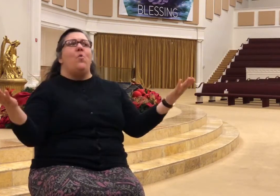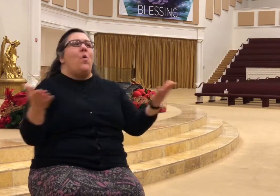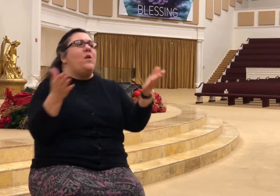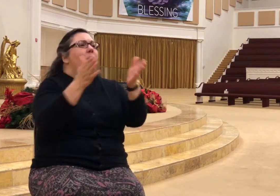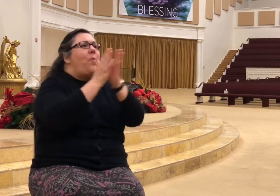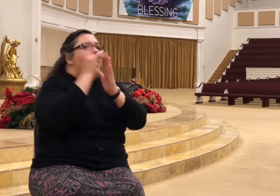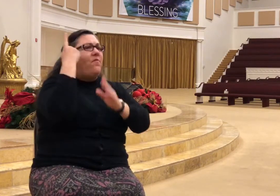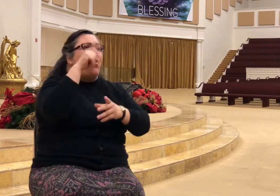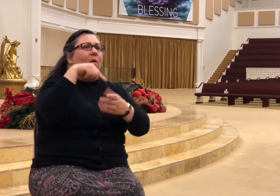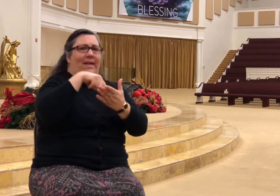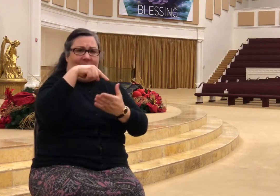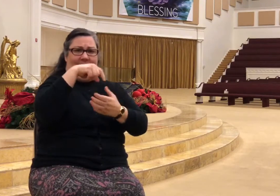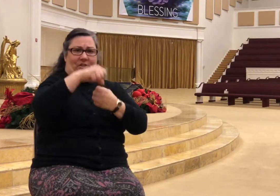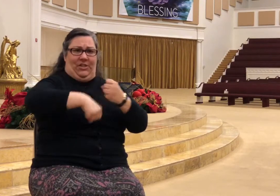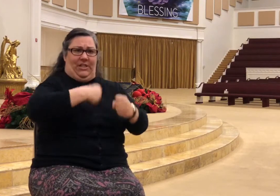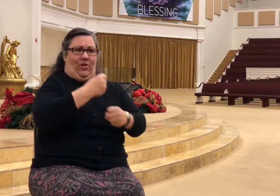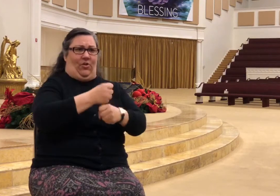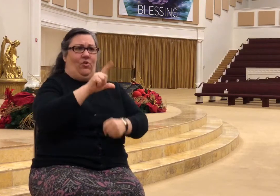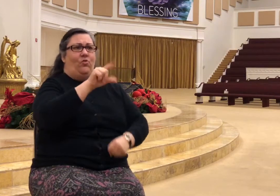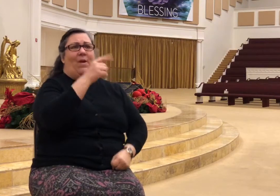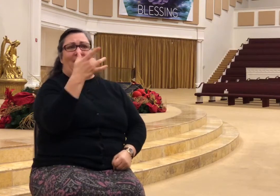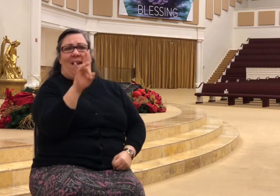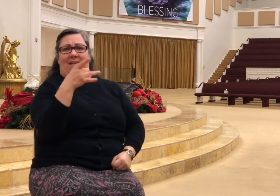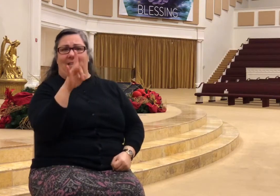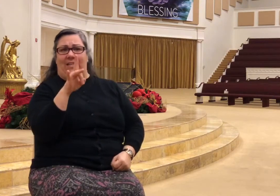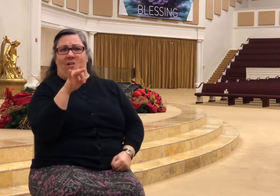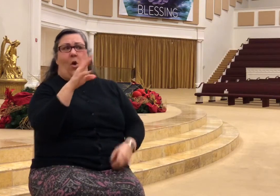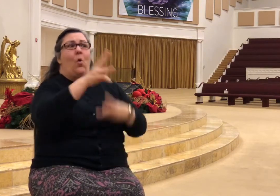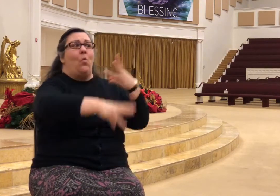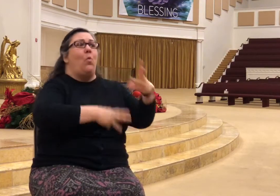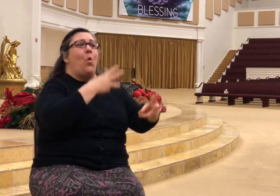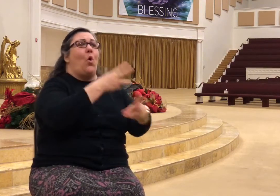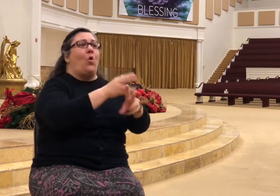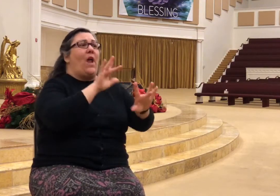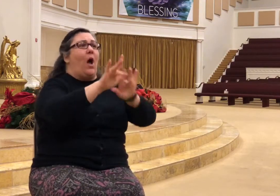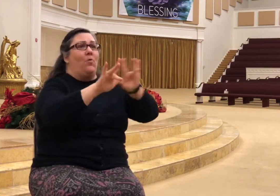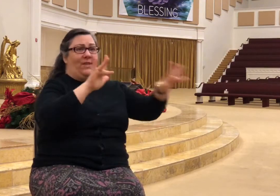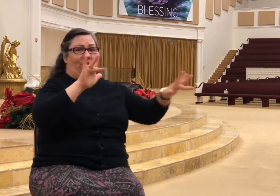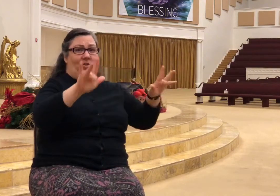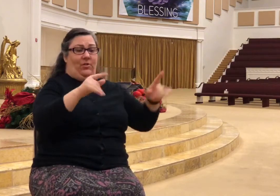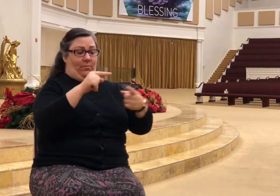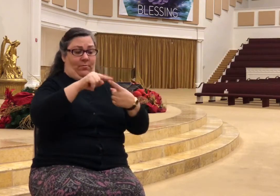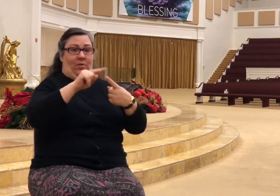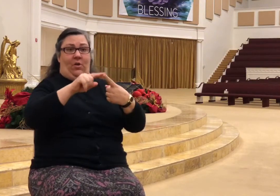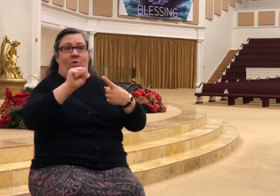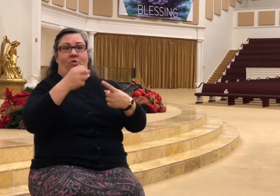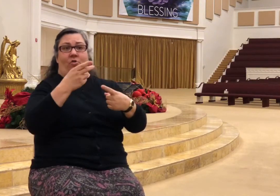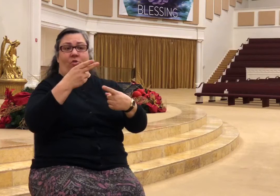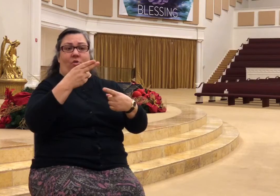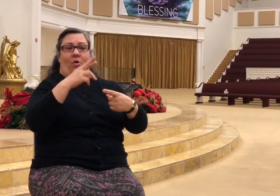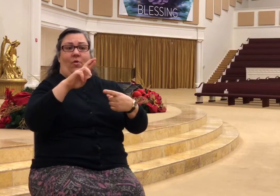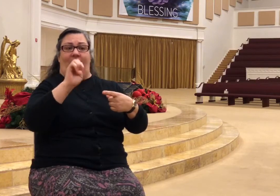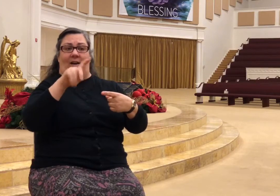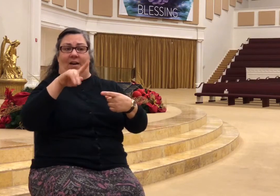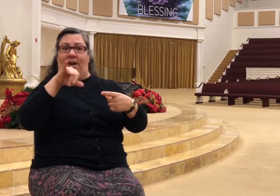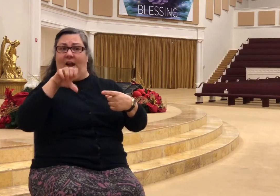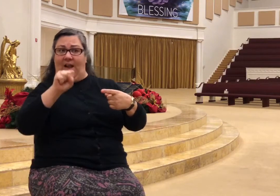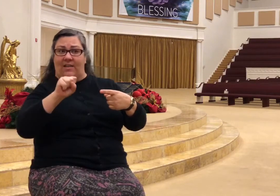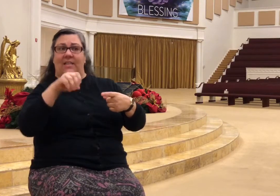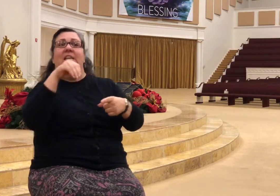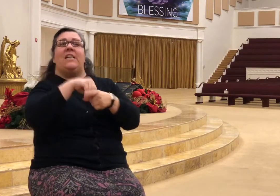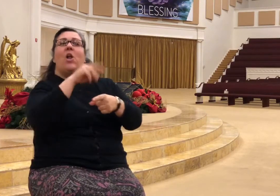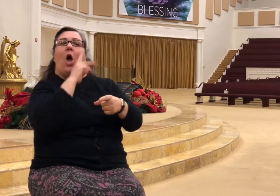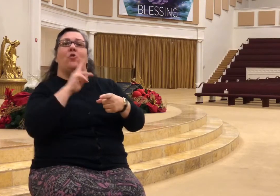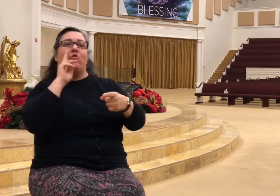in 2018 about global reach from this church? You're praying for the Shrekites in Honduras. And you're praying